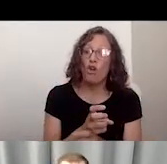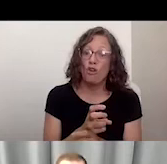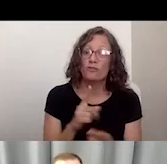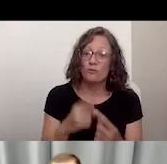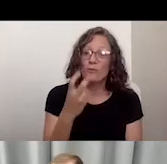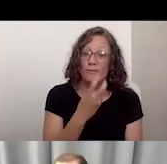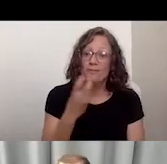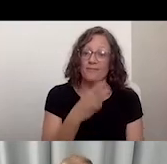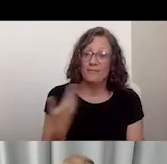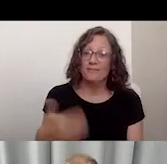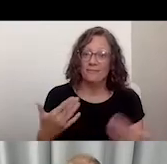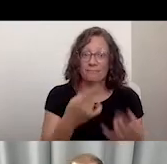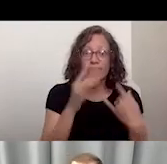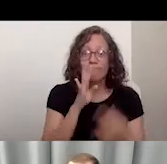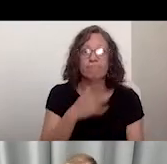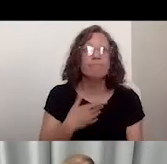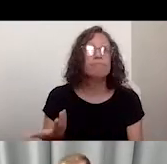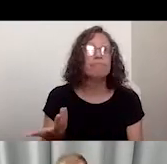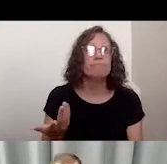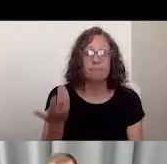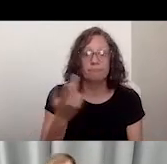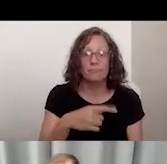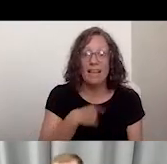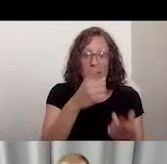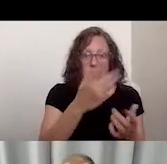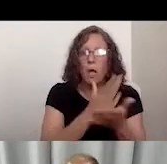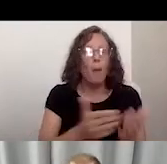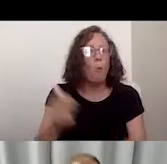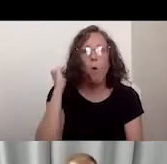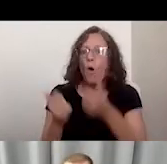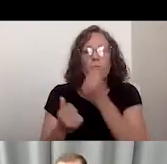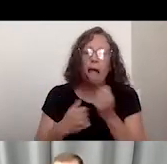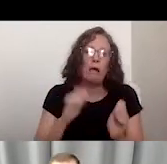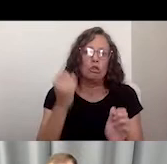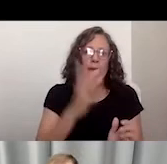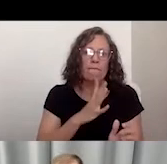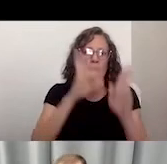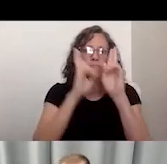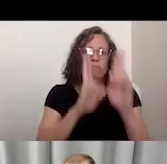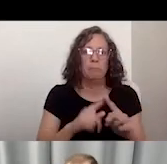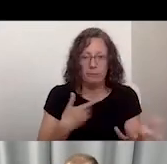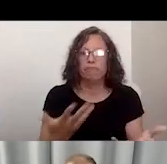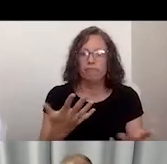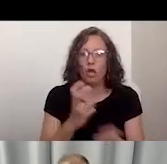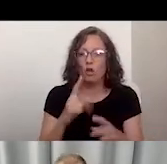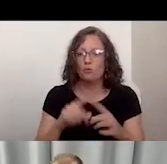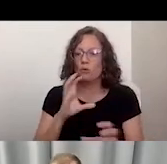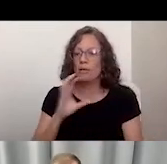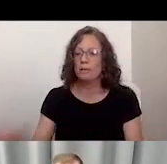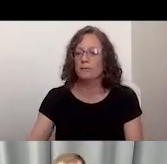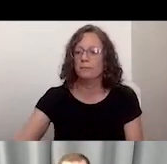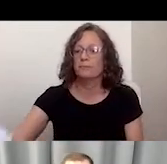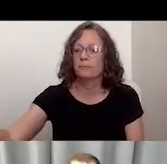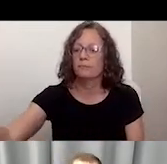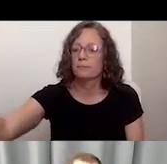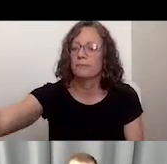read. Masks are tough. Masks are tough. You know, we can't see people's mouths, and some folks don't want to lower their